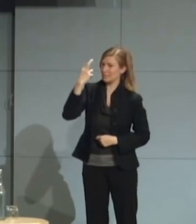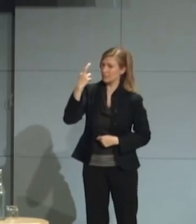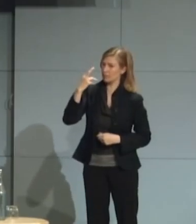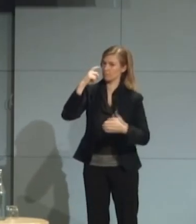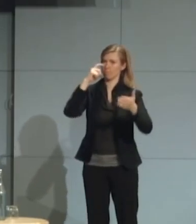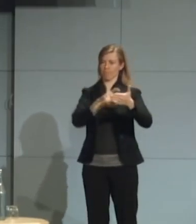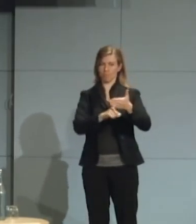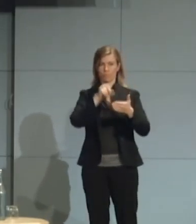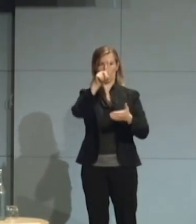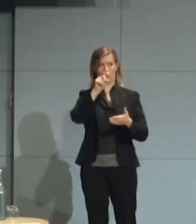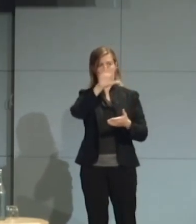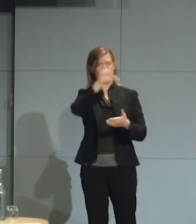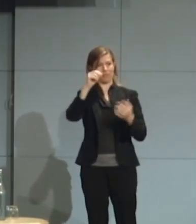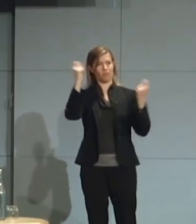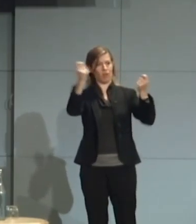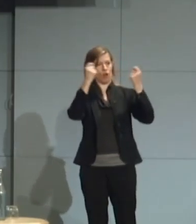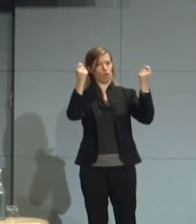By Utune Reader.